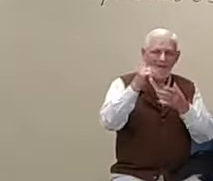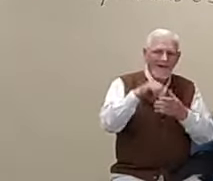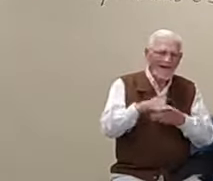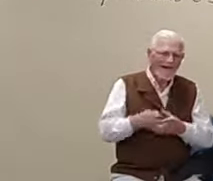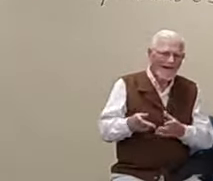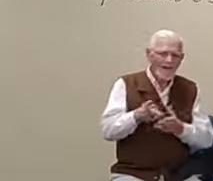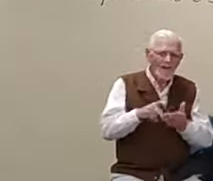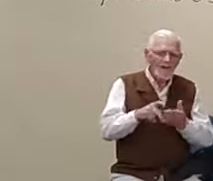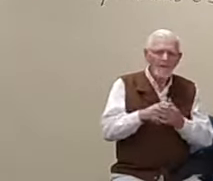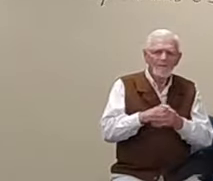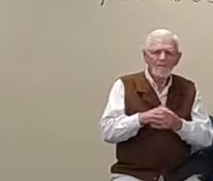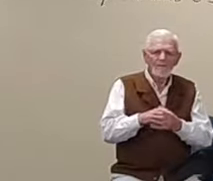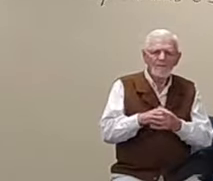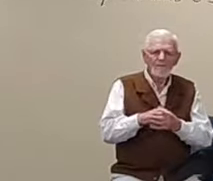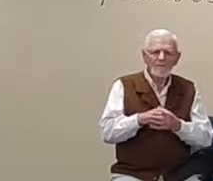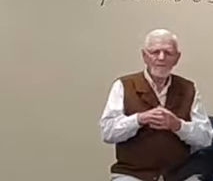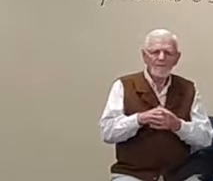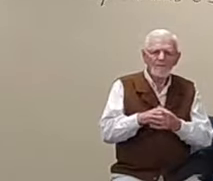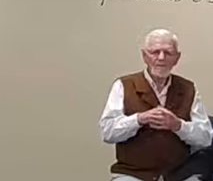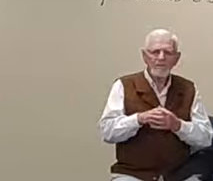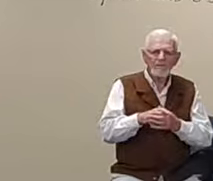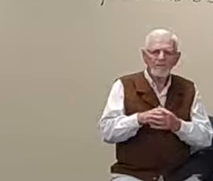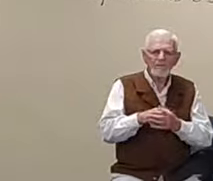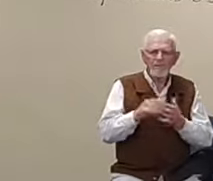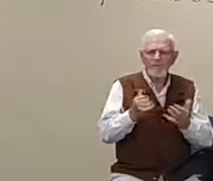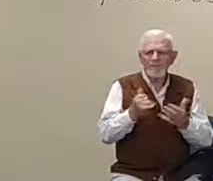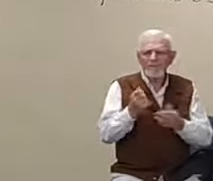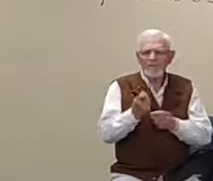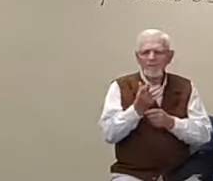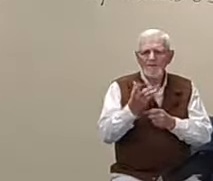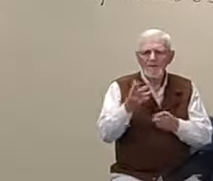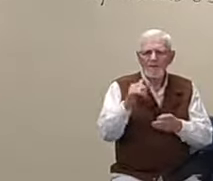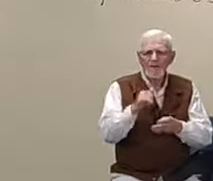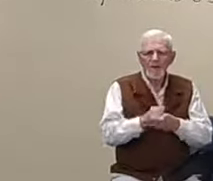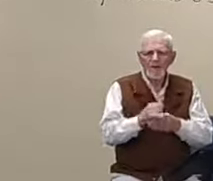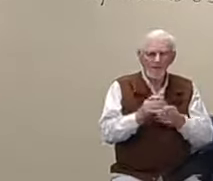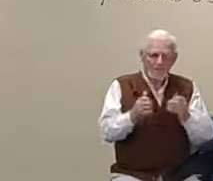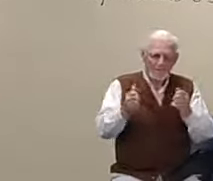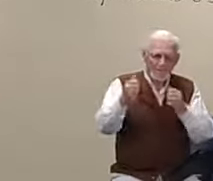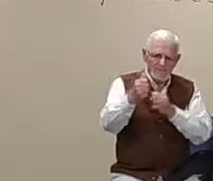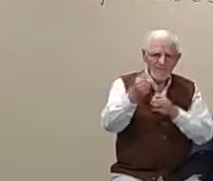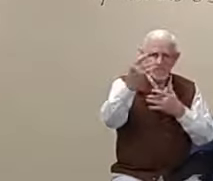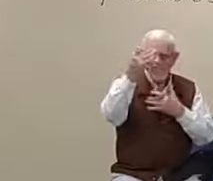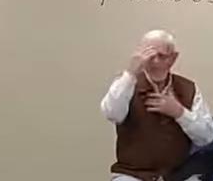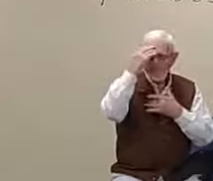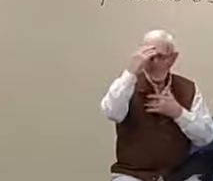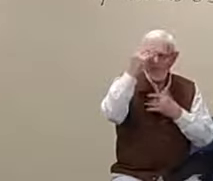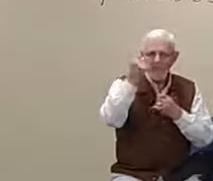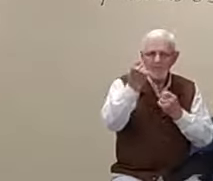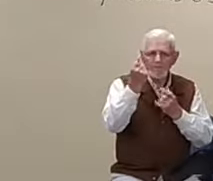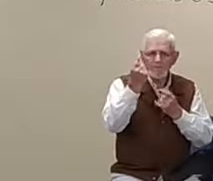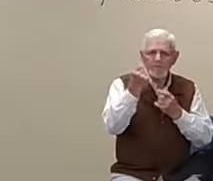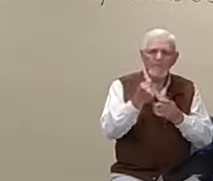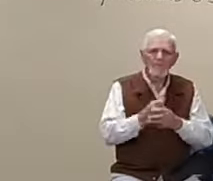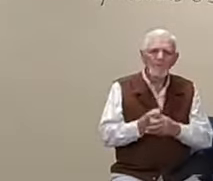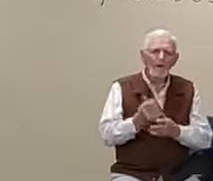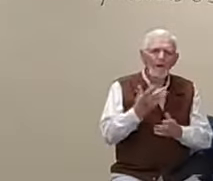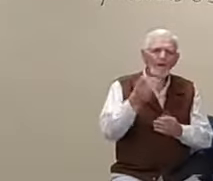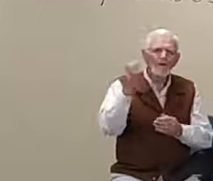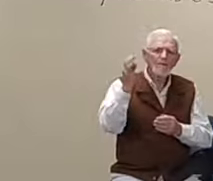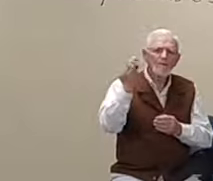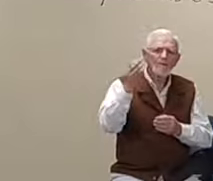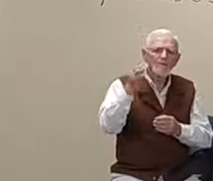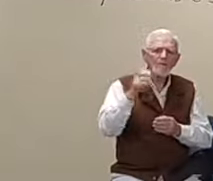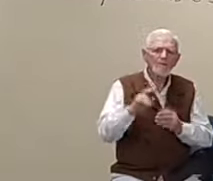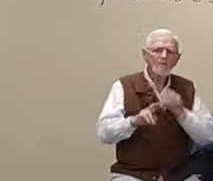knowledge. Now, there are some things that surpass knowledge. Okay? And we prophesy in part.